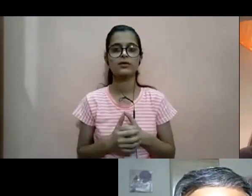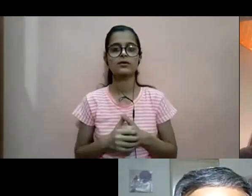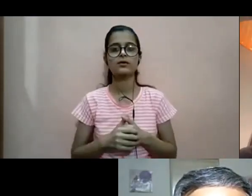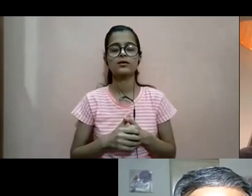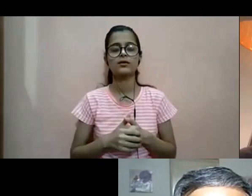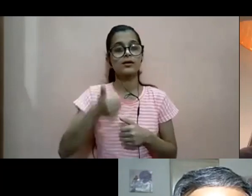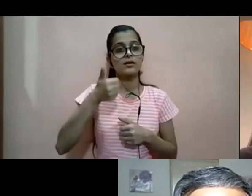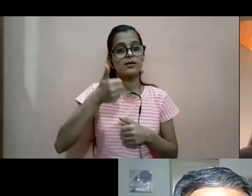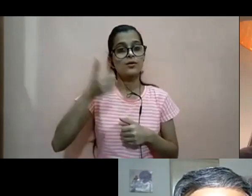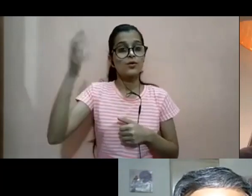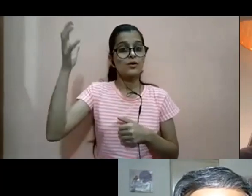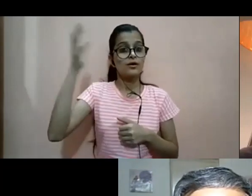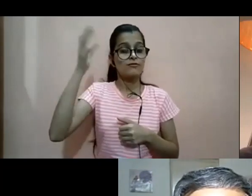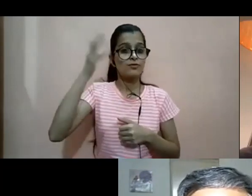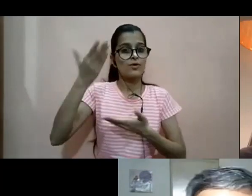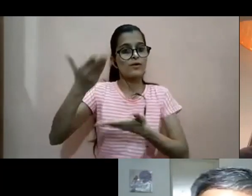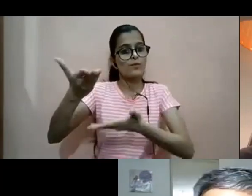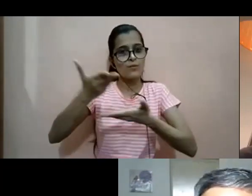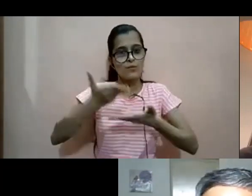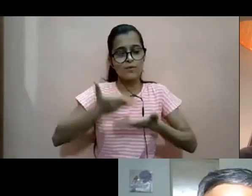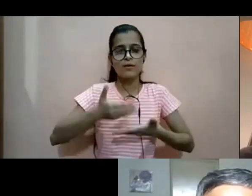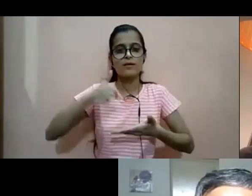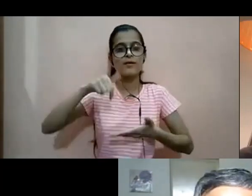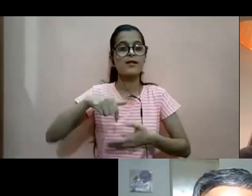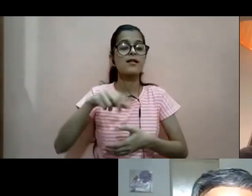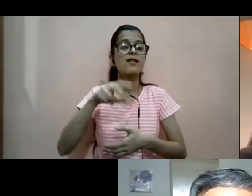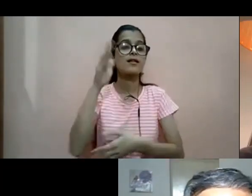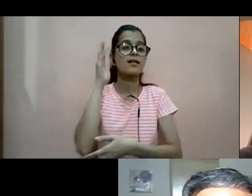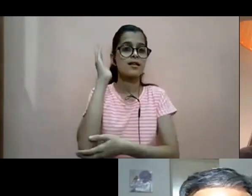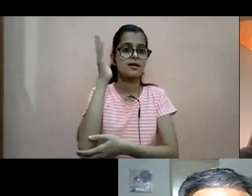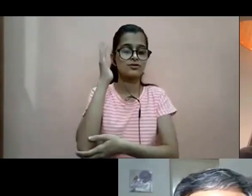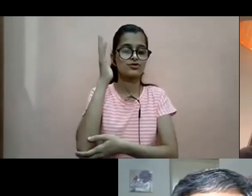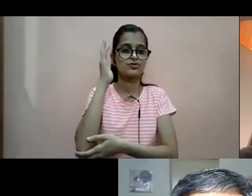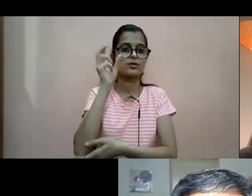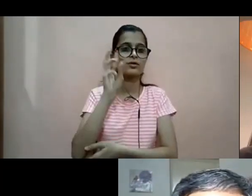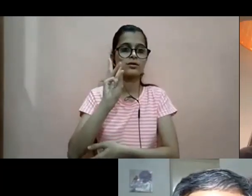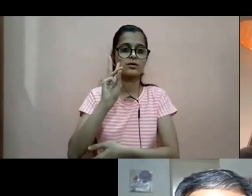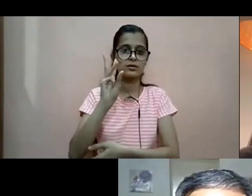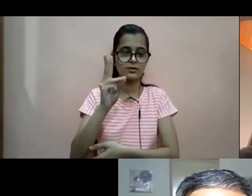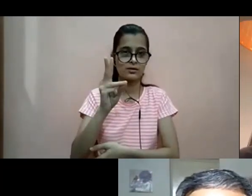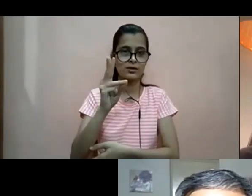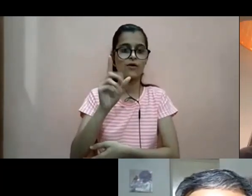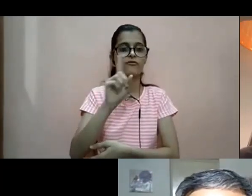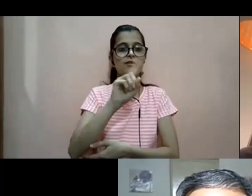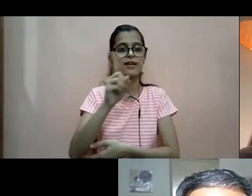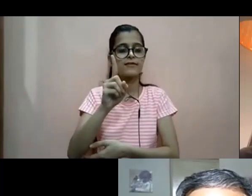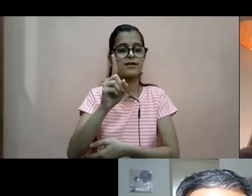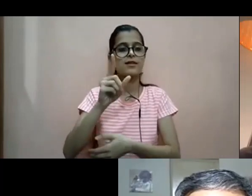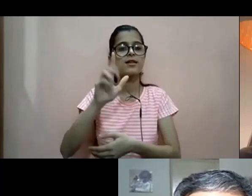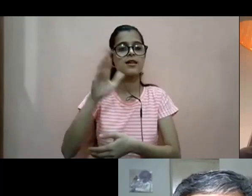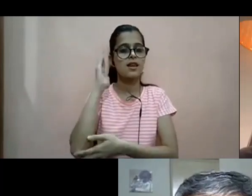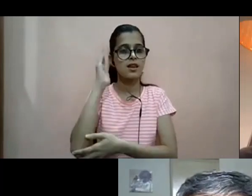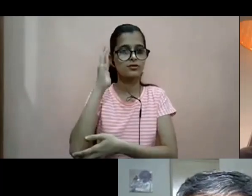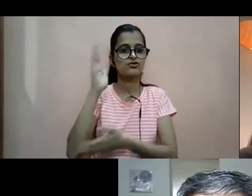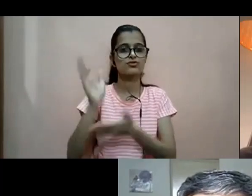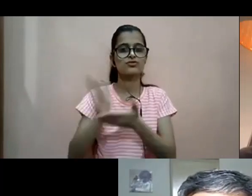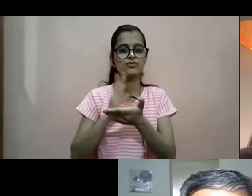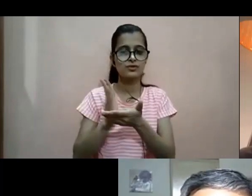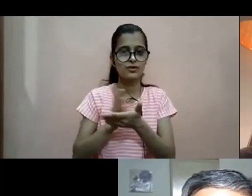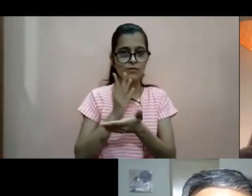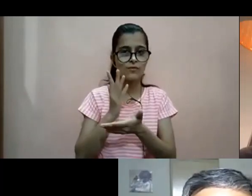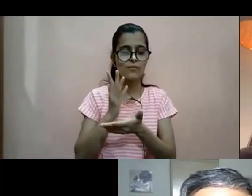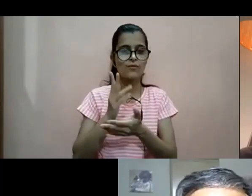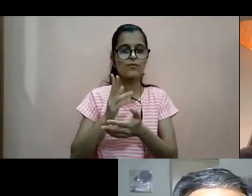Good afternoon and welcome to lecture 3 of the 11 lecture series on why does